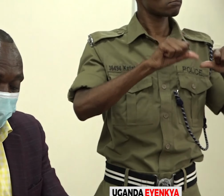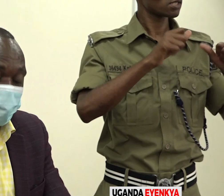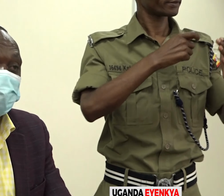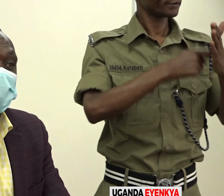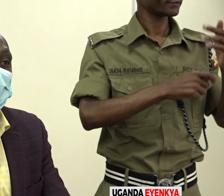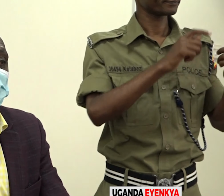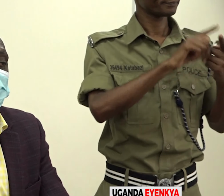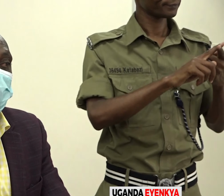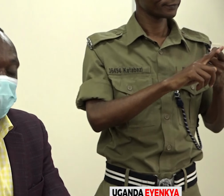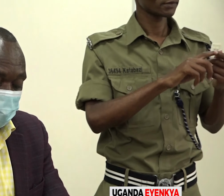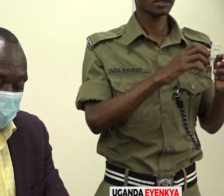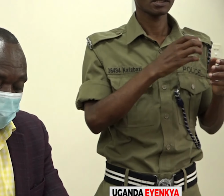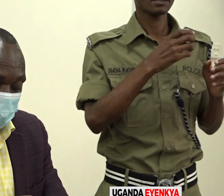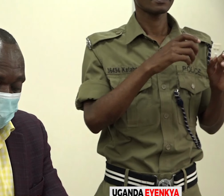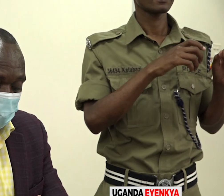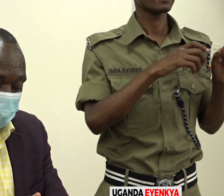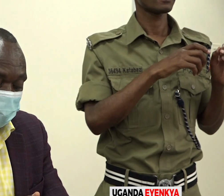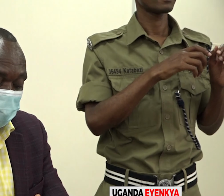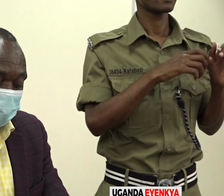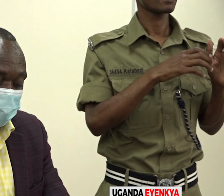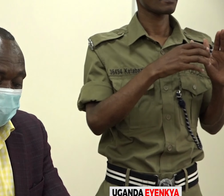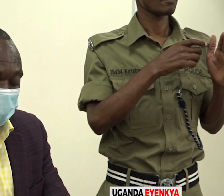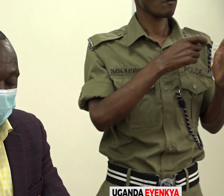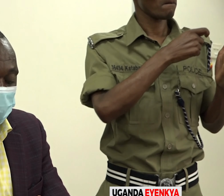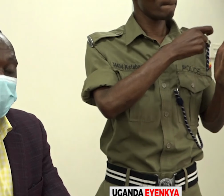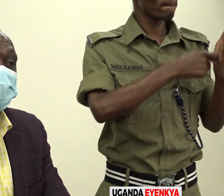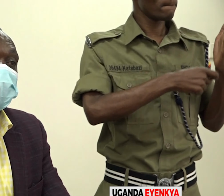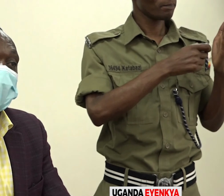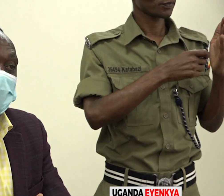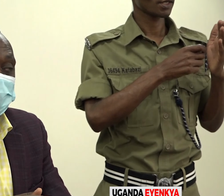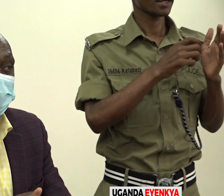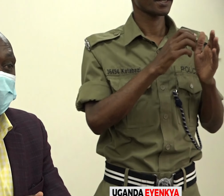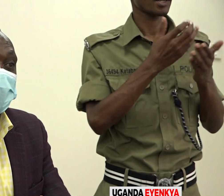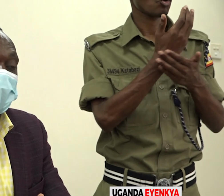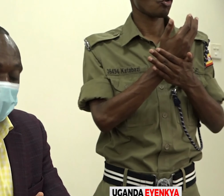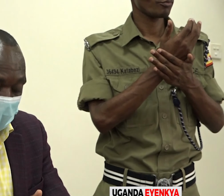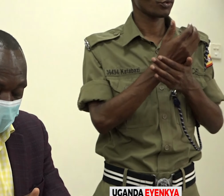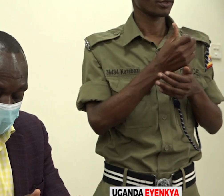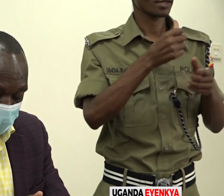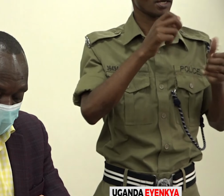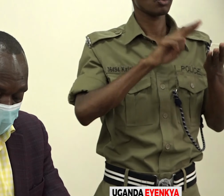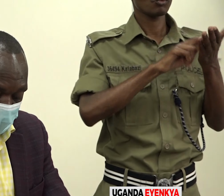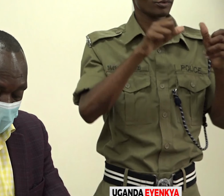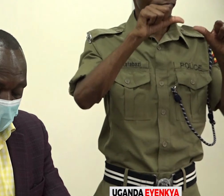nga guno omusango mu kitabo kye bayita Computer Misuse Act eky'amateeka.